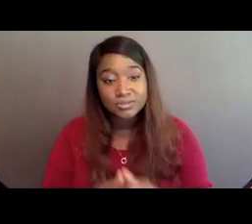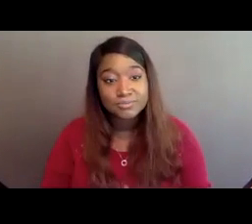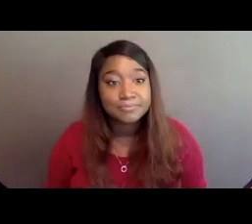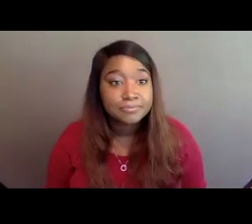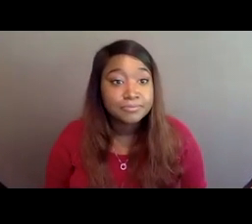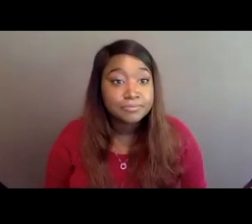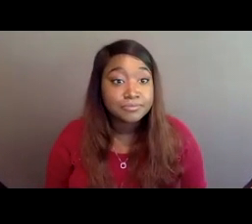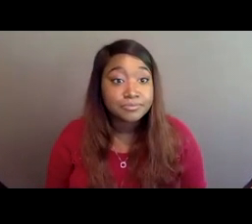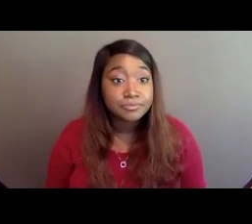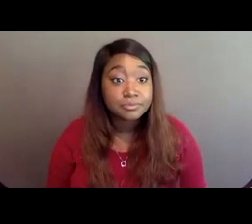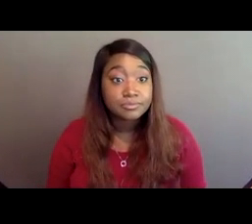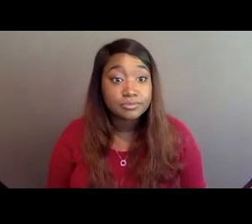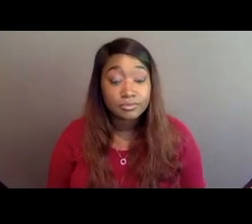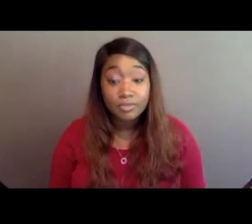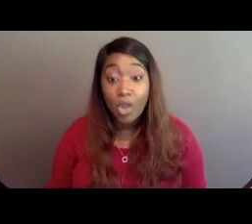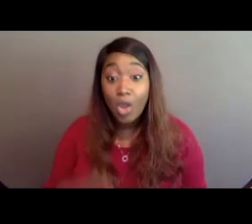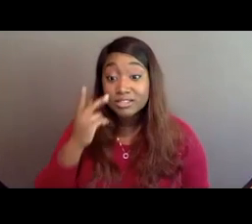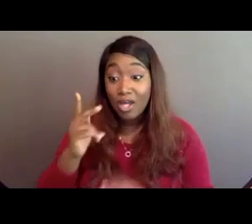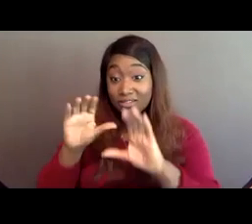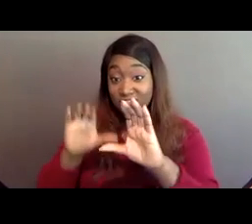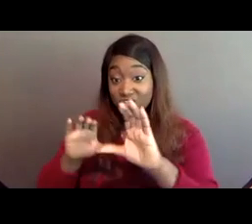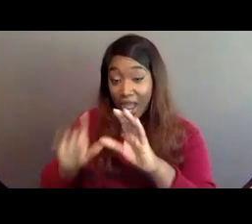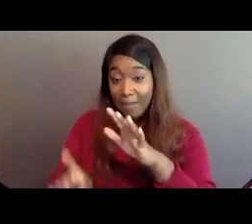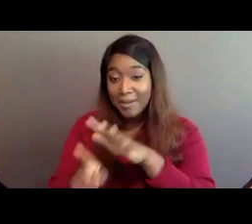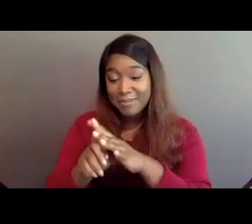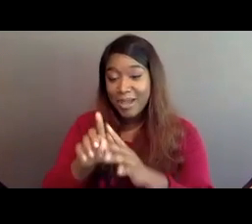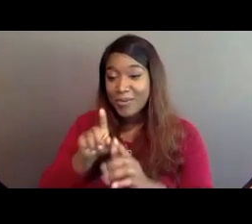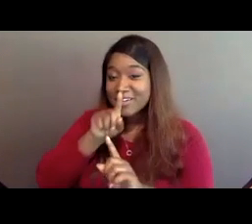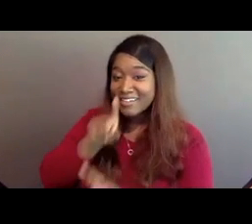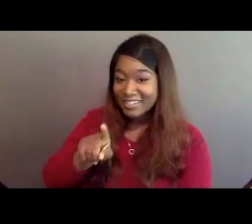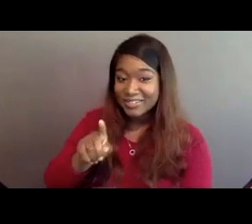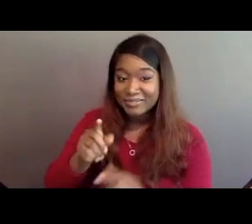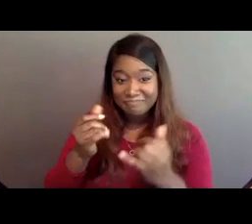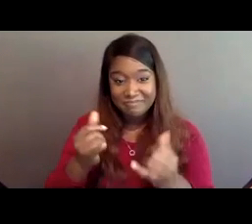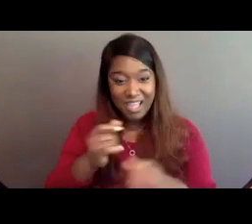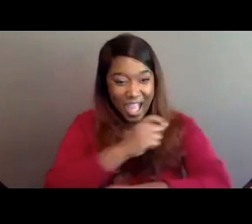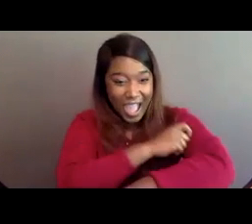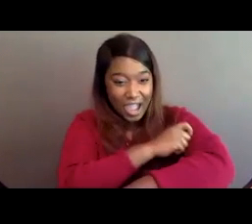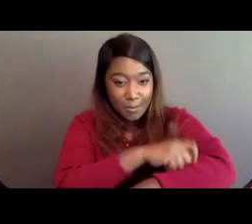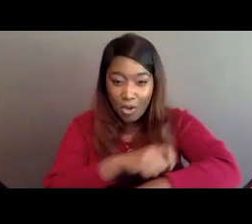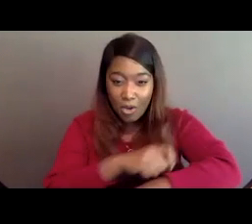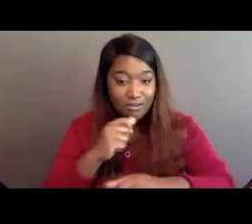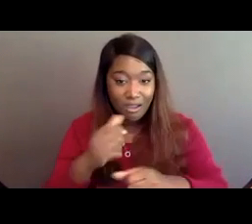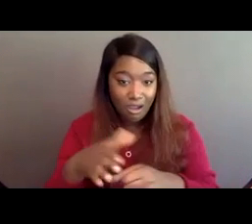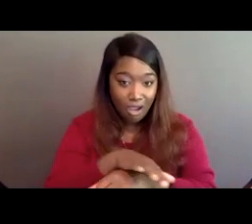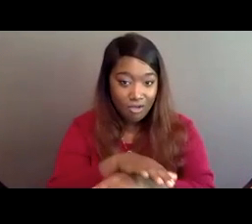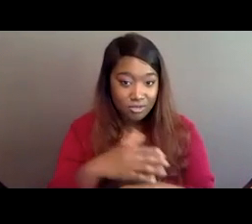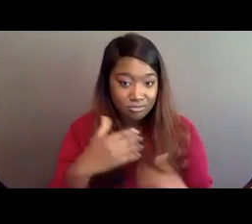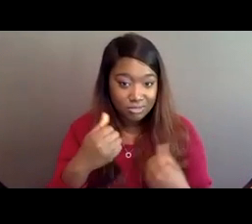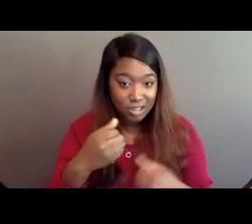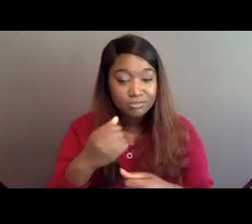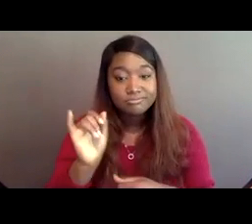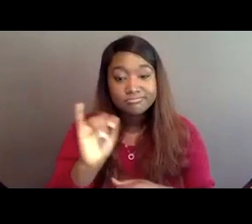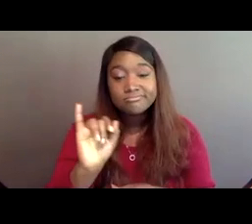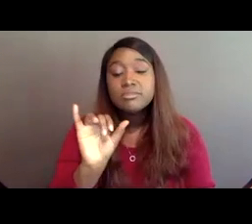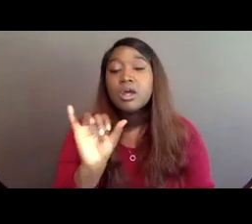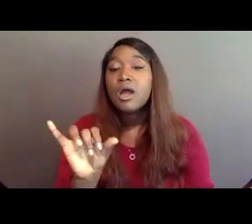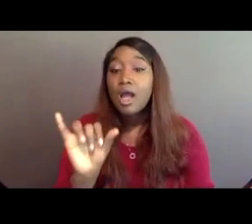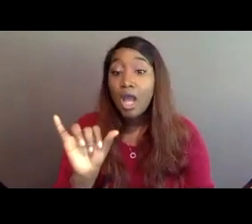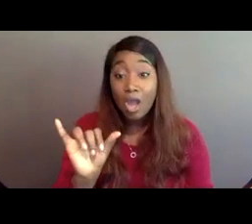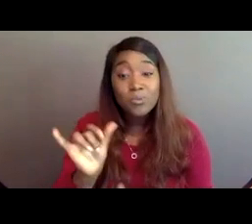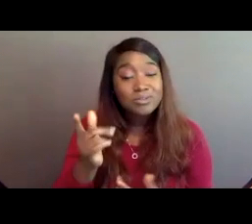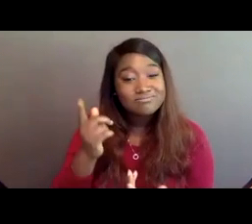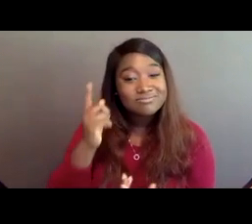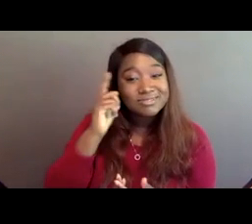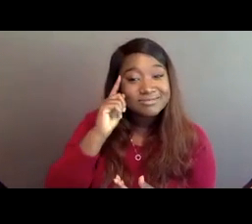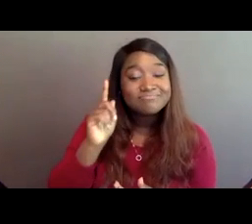Just seeing a question in the chat, which I will answer right in the moment. Are acupuncture not being covered? We see acupuncture being covered. It depends on